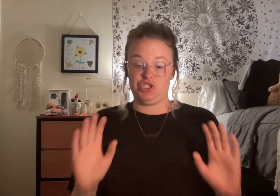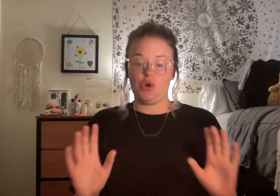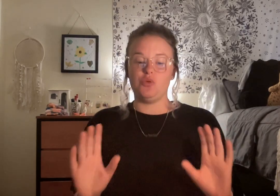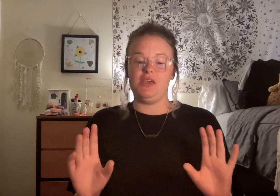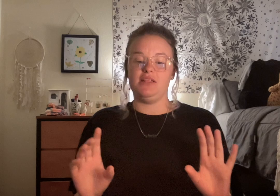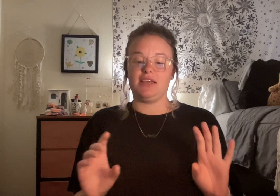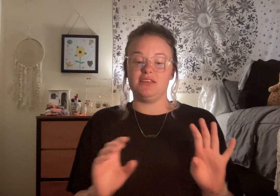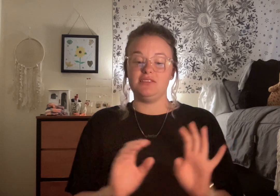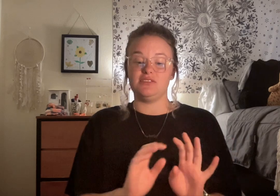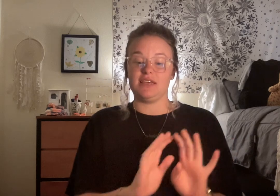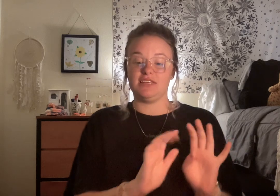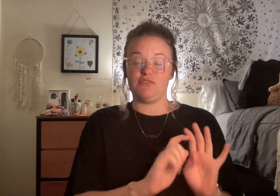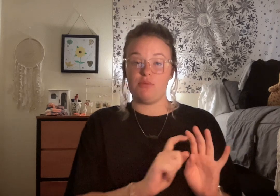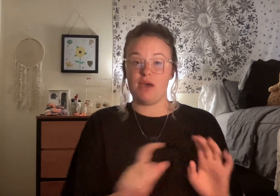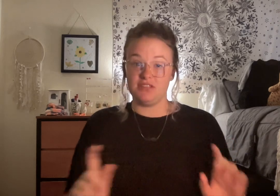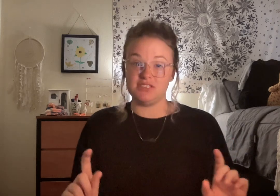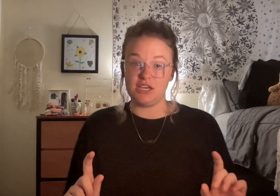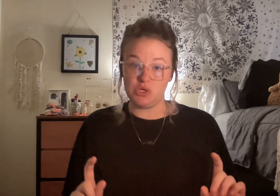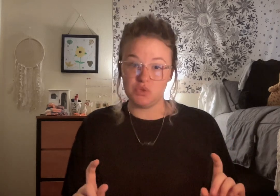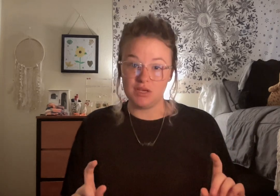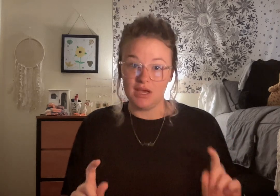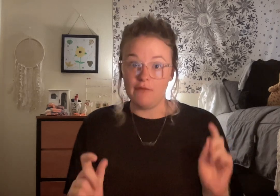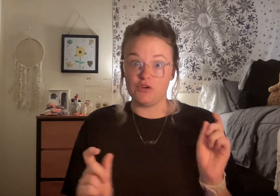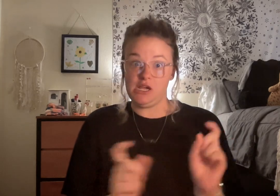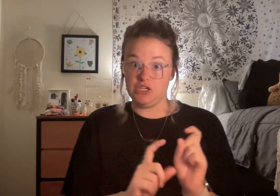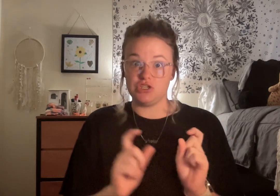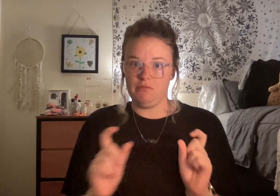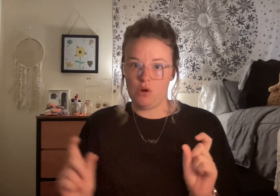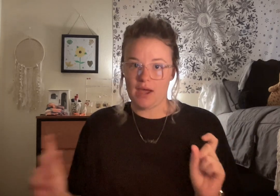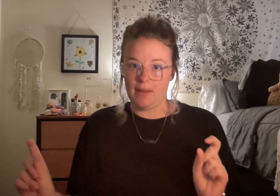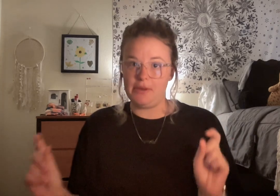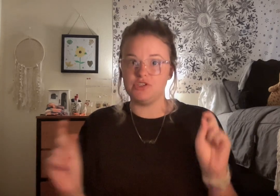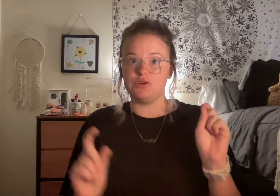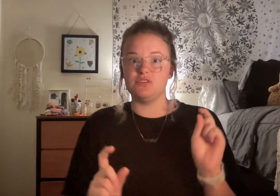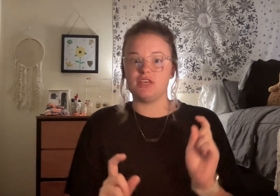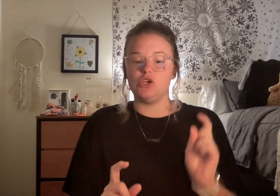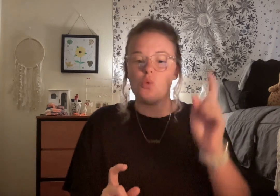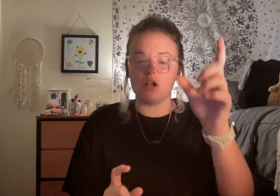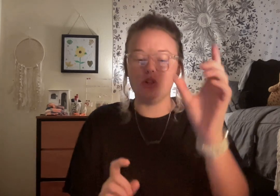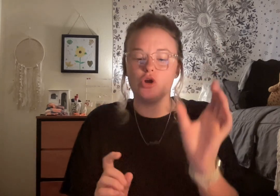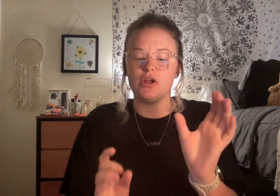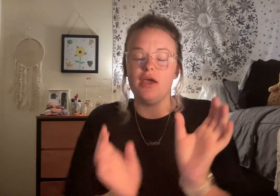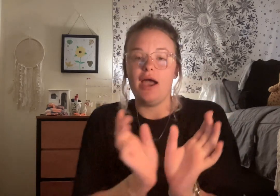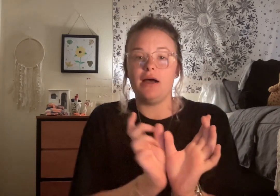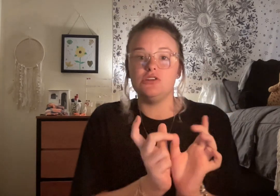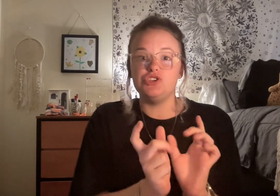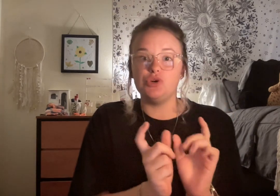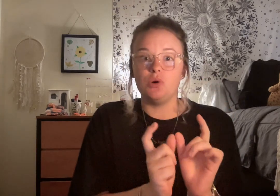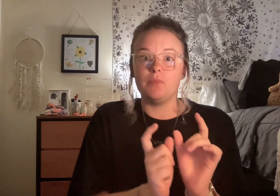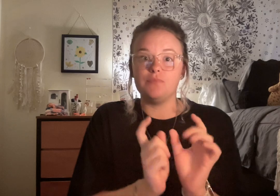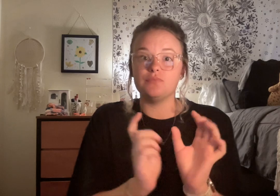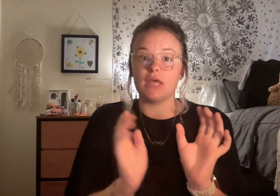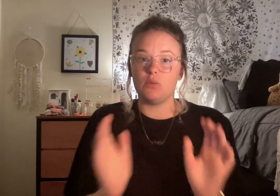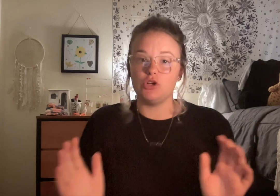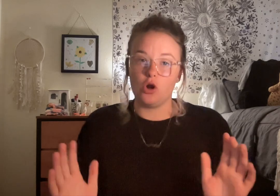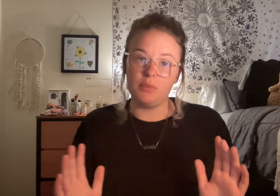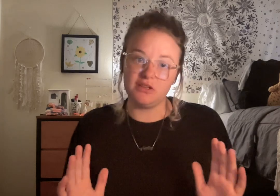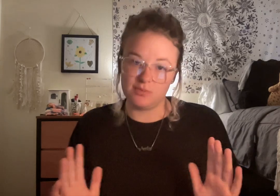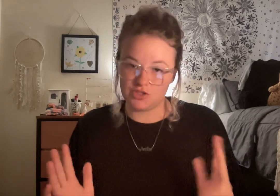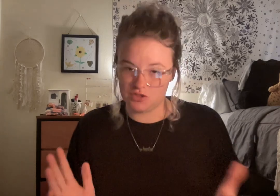showed me like, this is like the different methods I use for each vocab. And she was like, you want to learn how to do, like, when you're opening semester, since